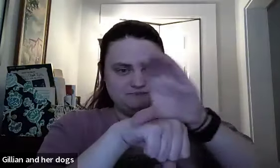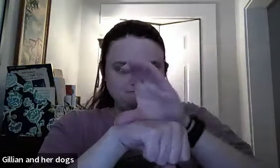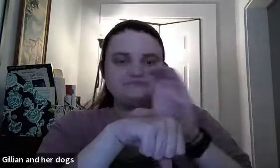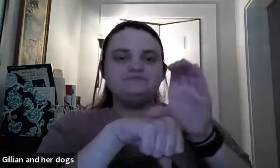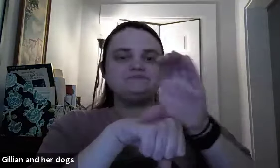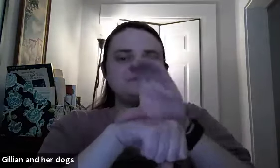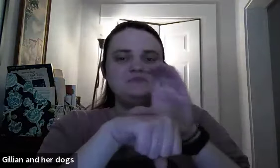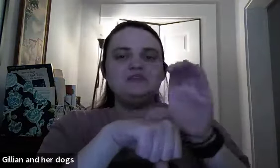motion.